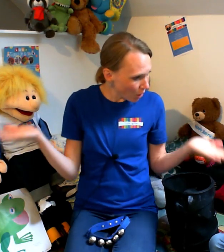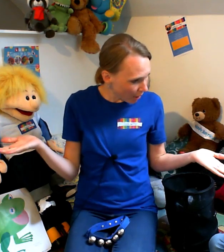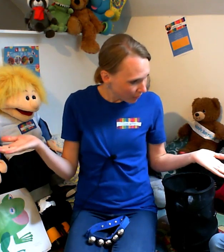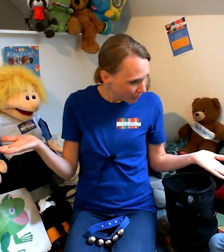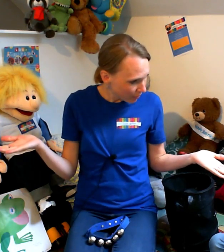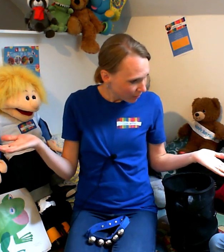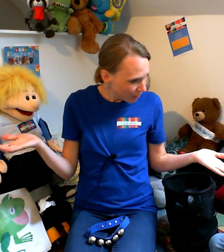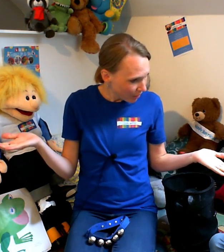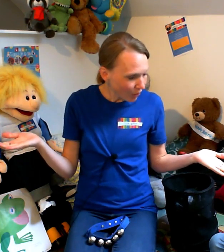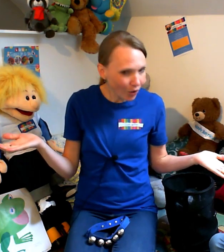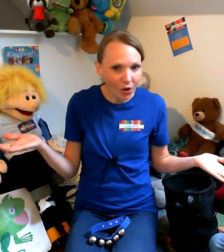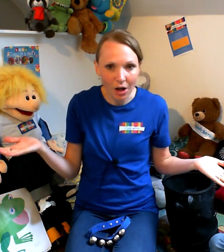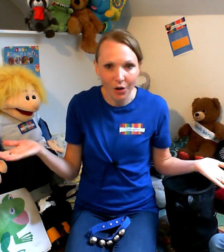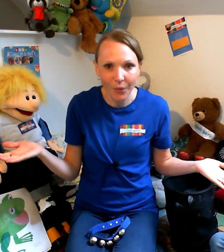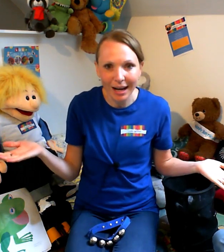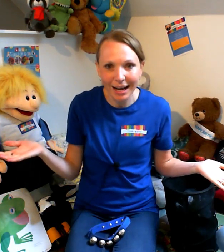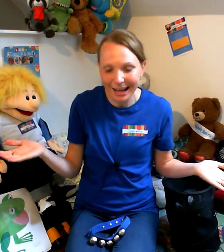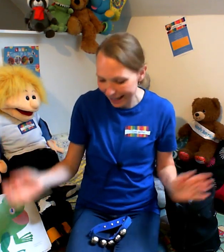gone. All gone away.